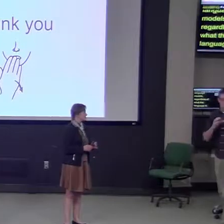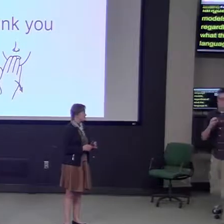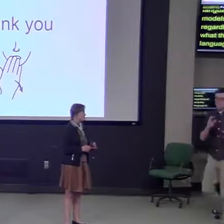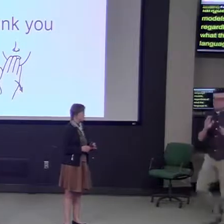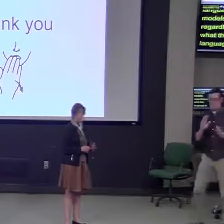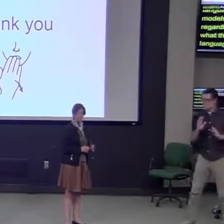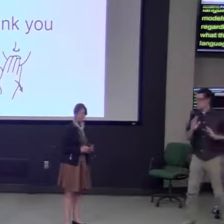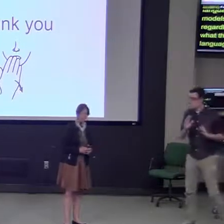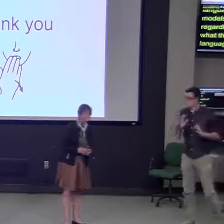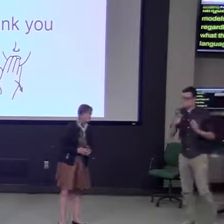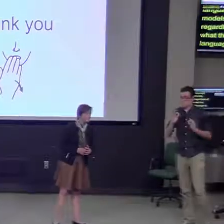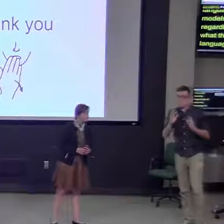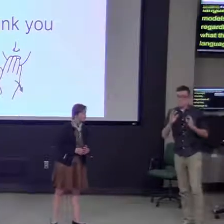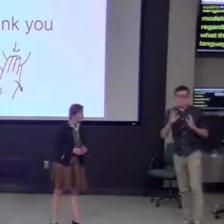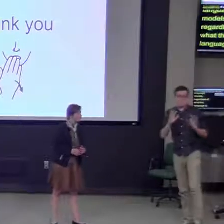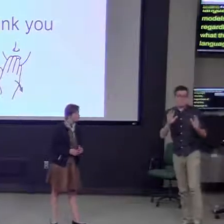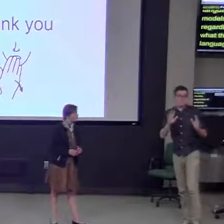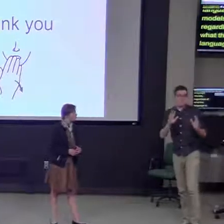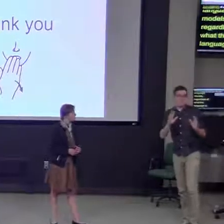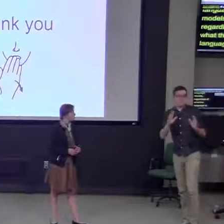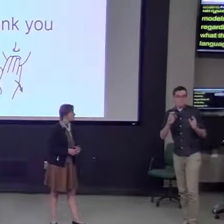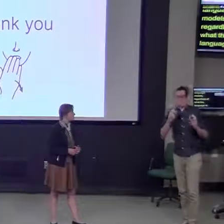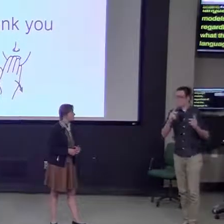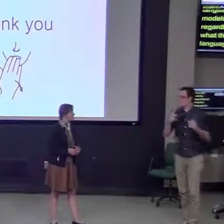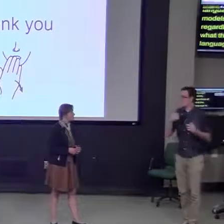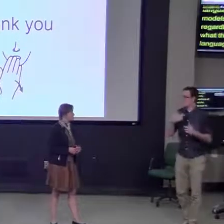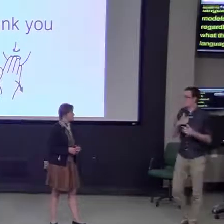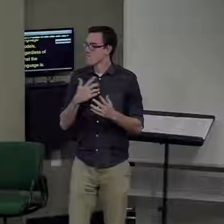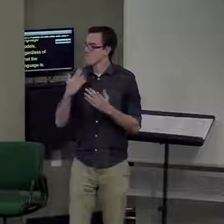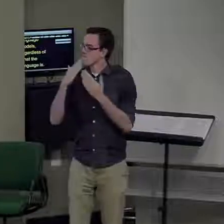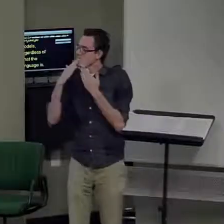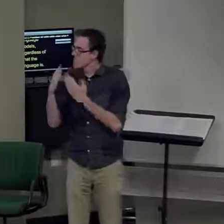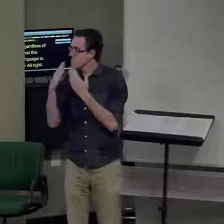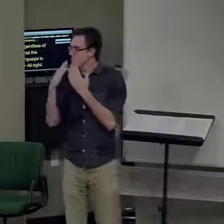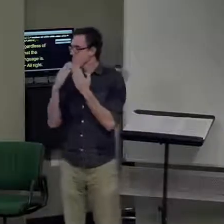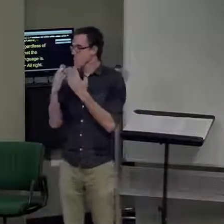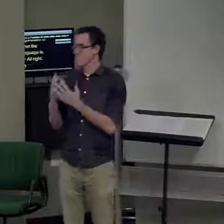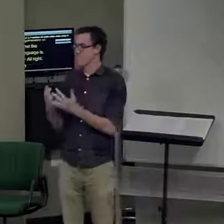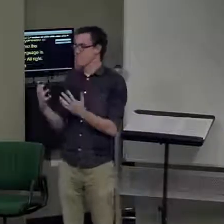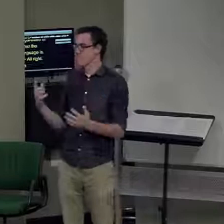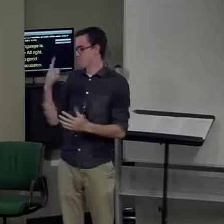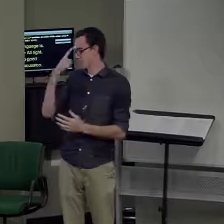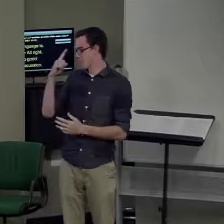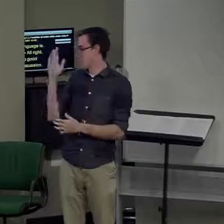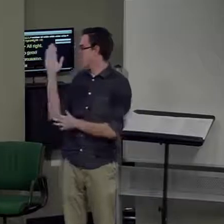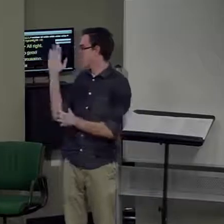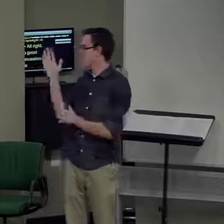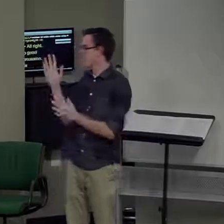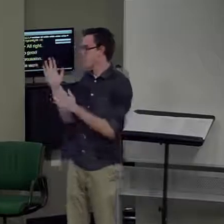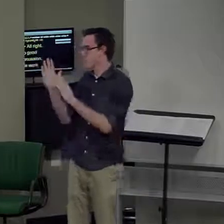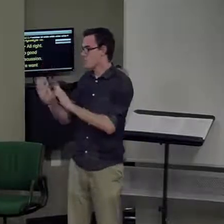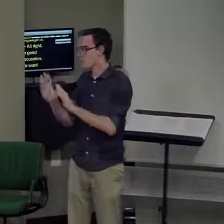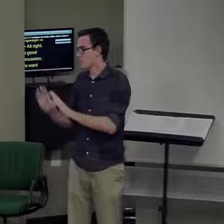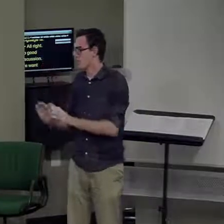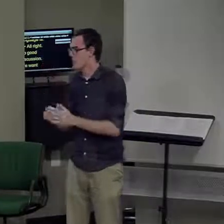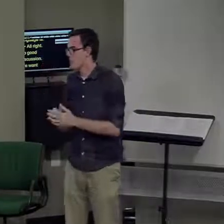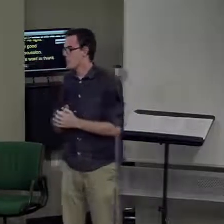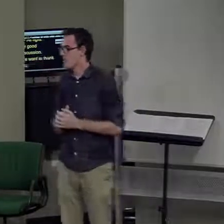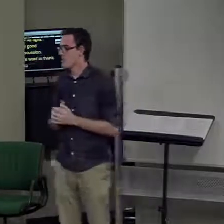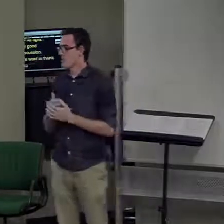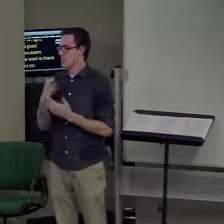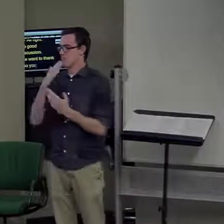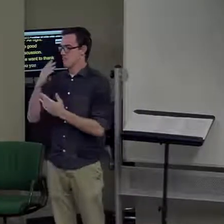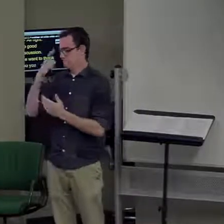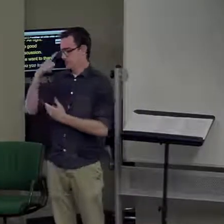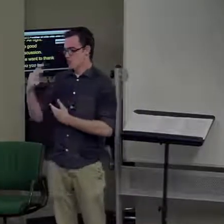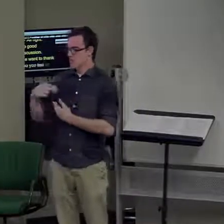All right, so good discussion. We want to thank you two so much for giving this wonderful